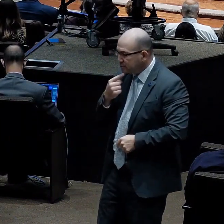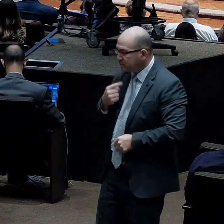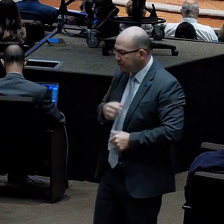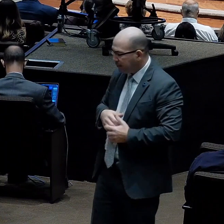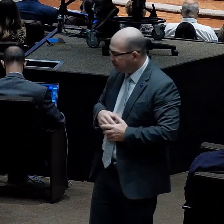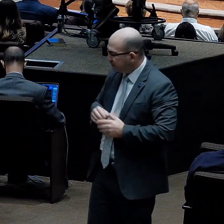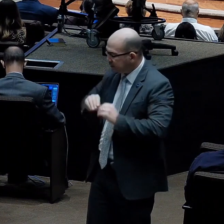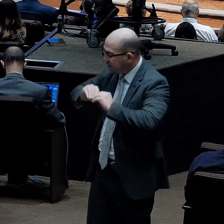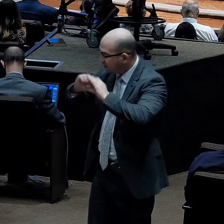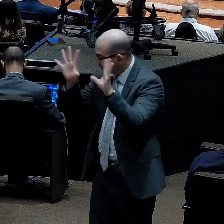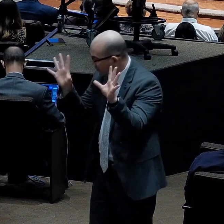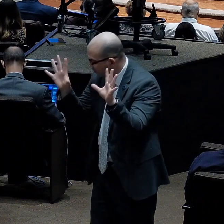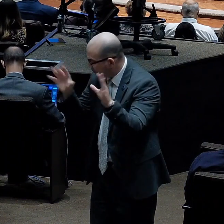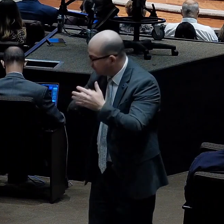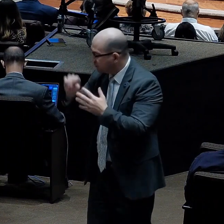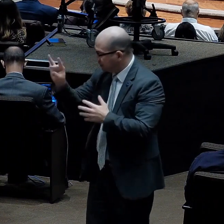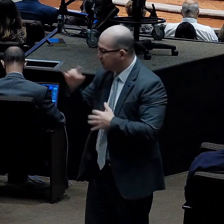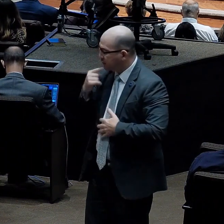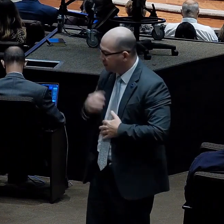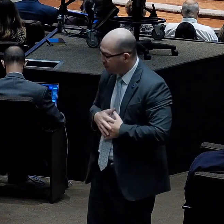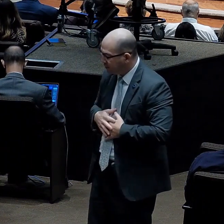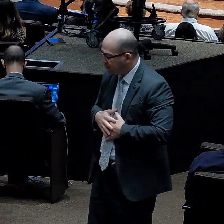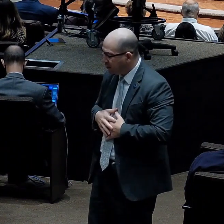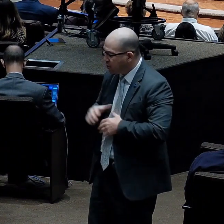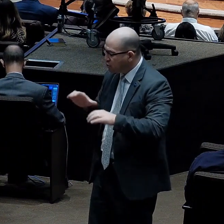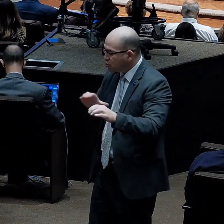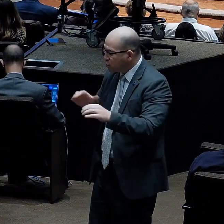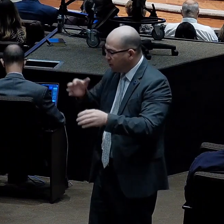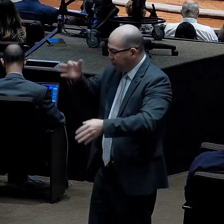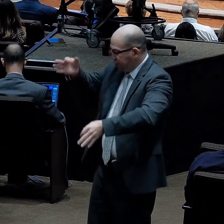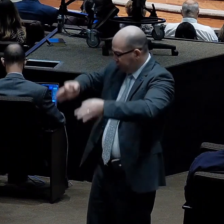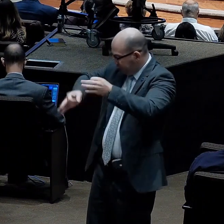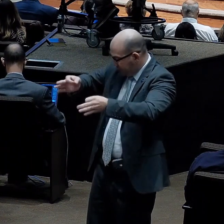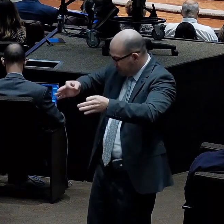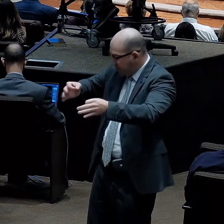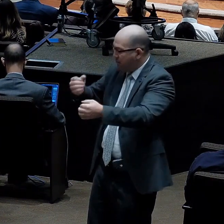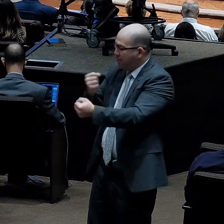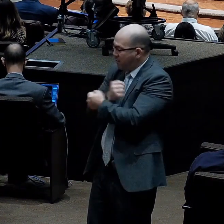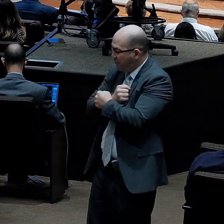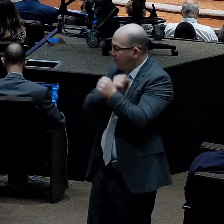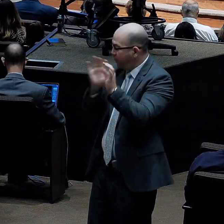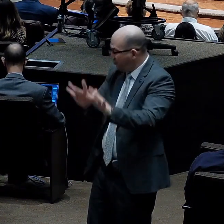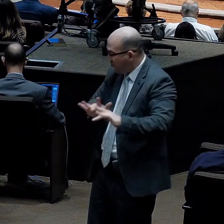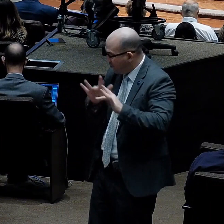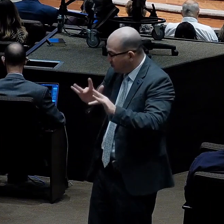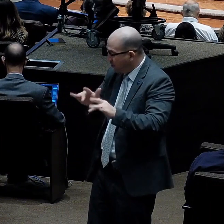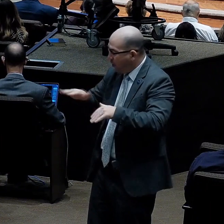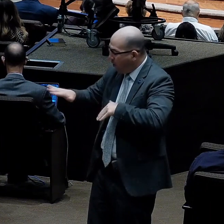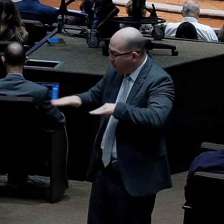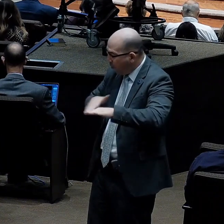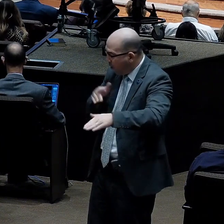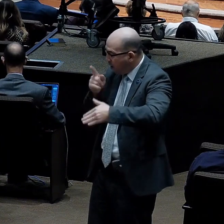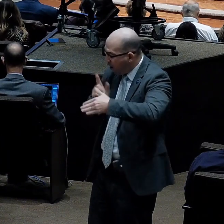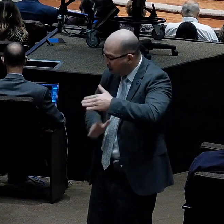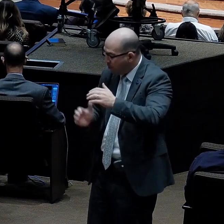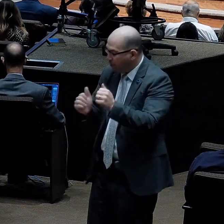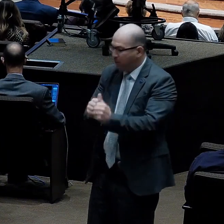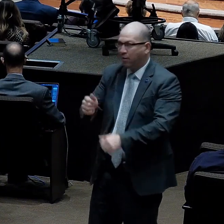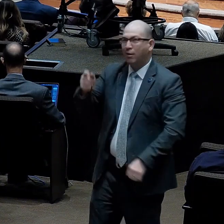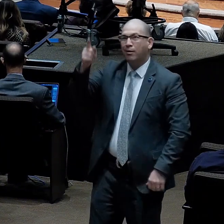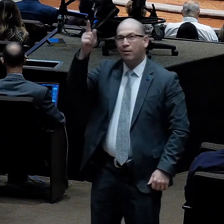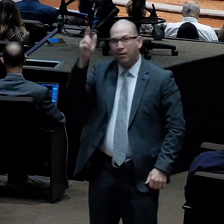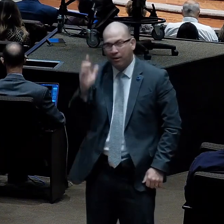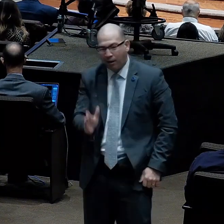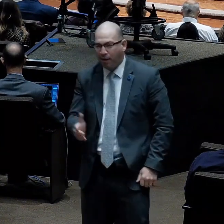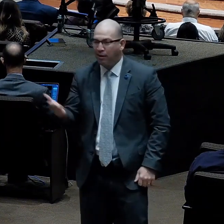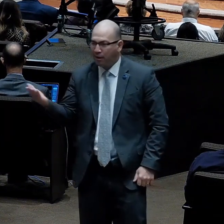wonderfully in verse 8. To do justly and to love mercy and to walk humbly. Now, this morning as